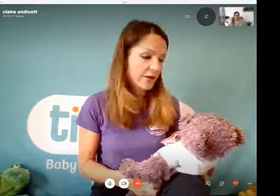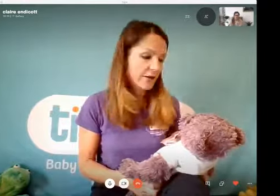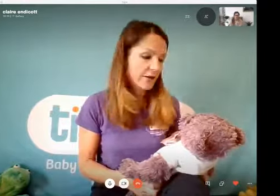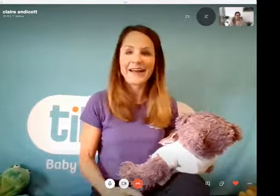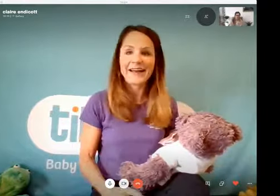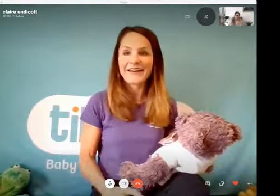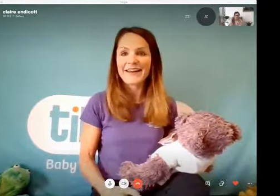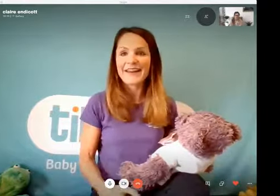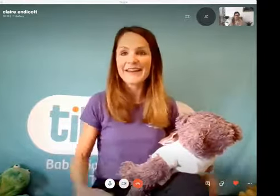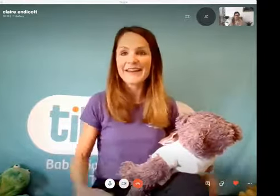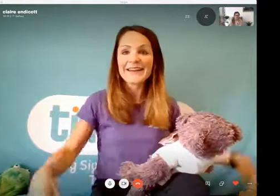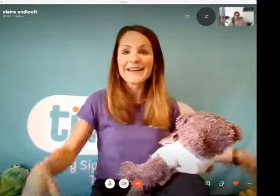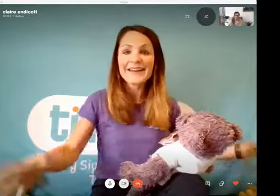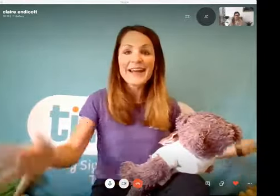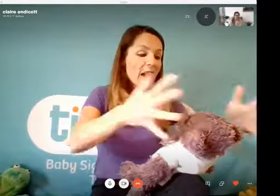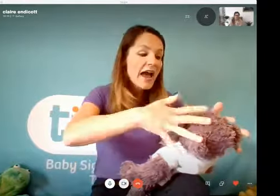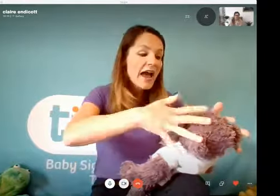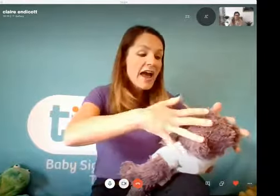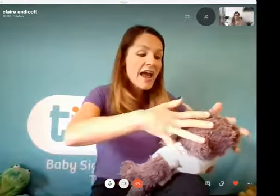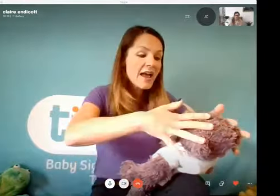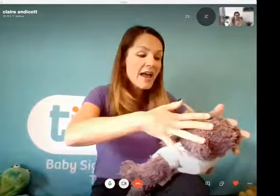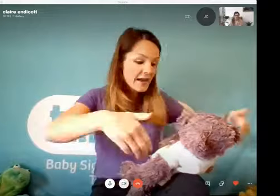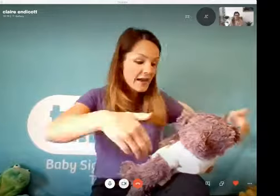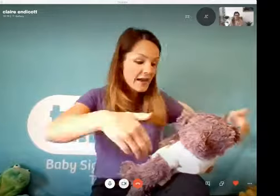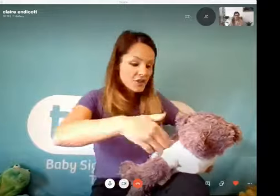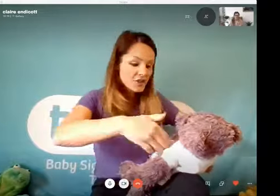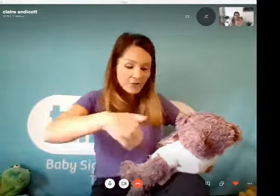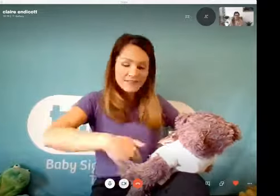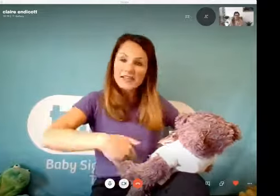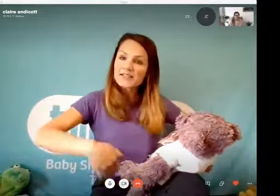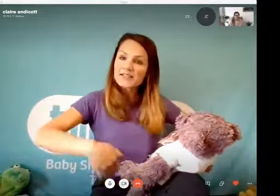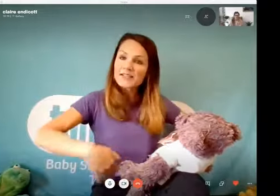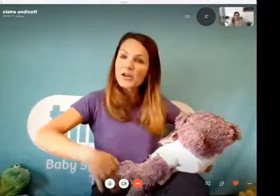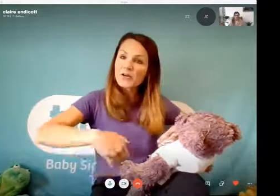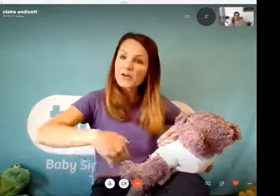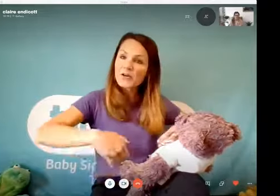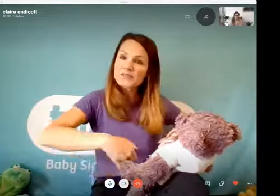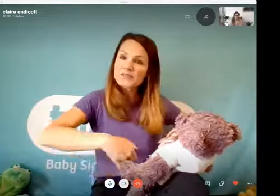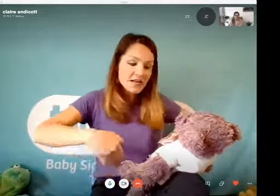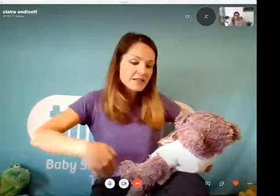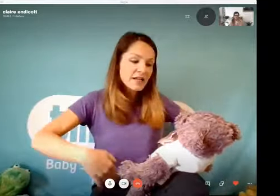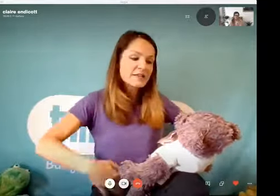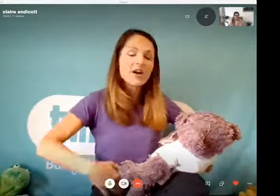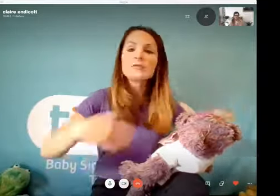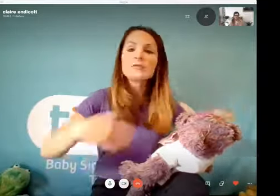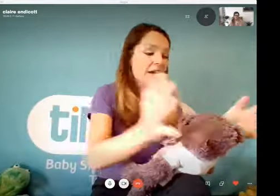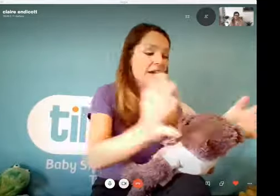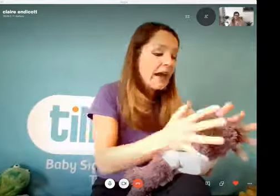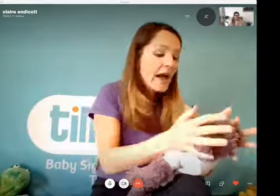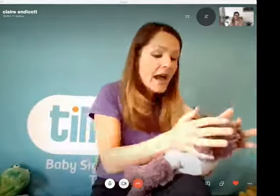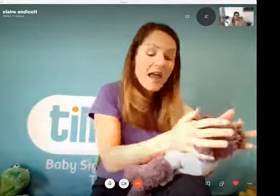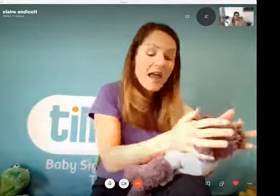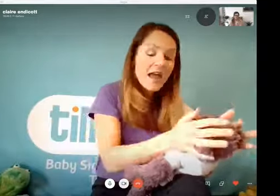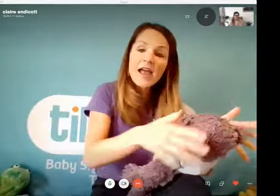Okay, ready? Head, shoulders, knees and toes, knees and toes. Head,